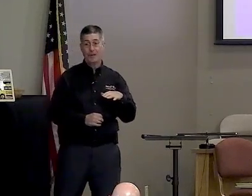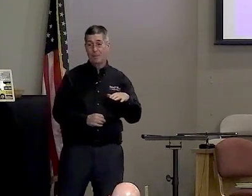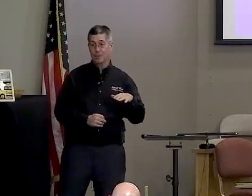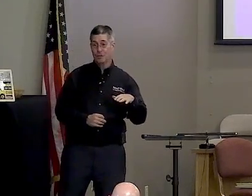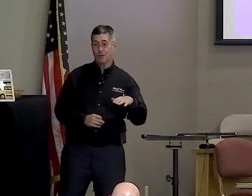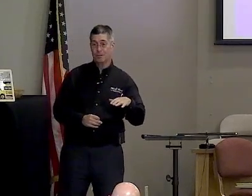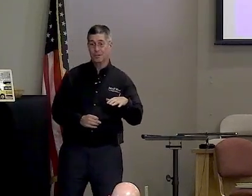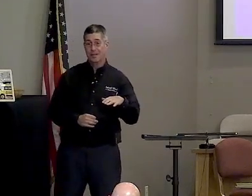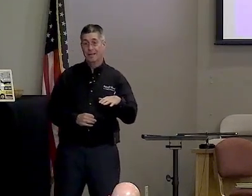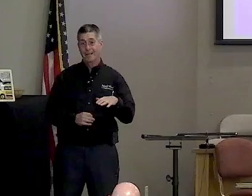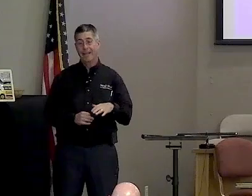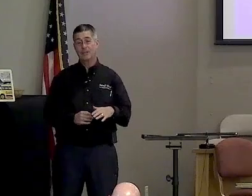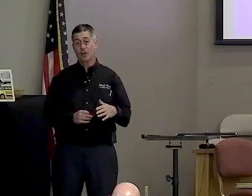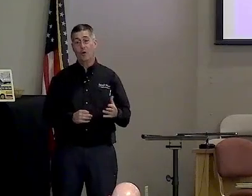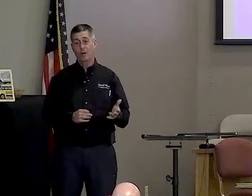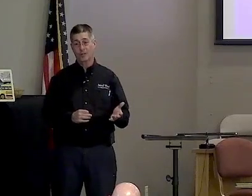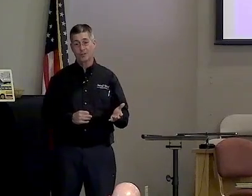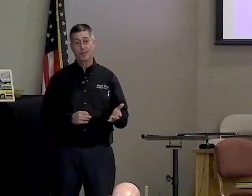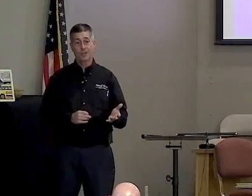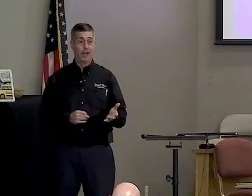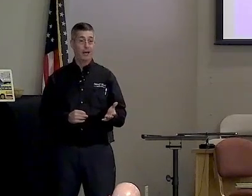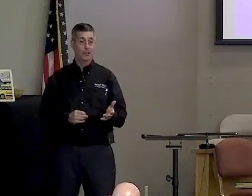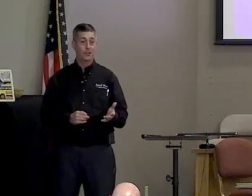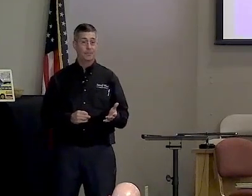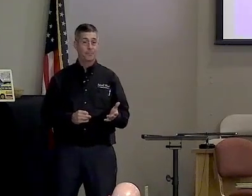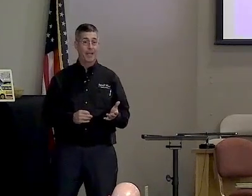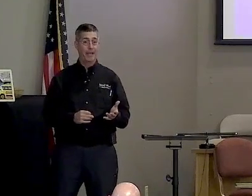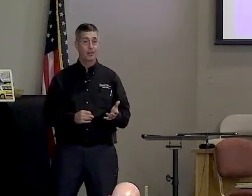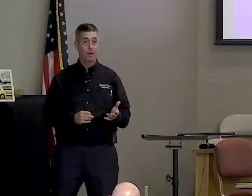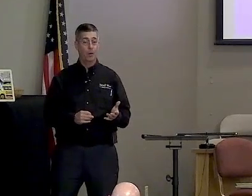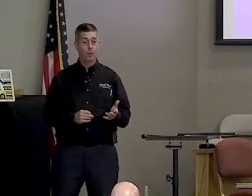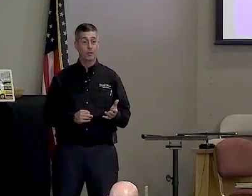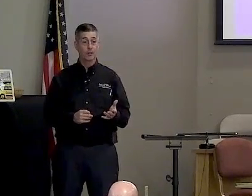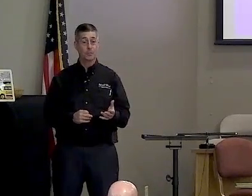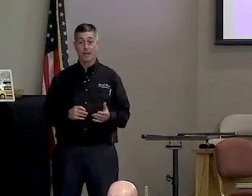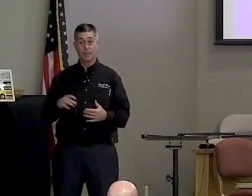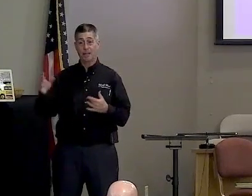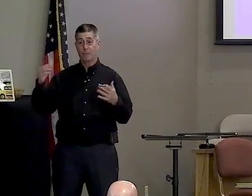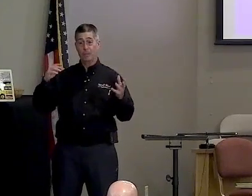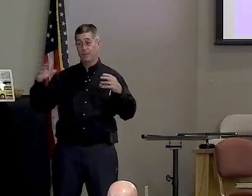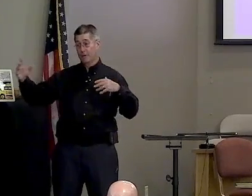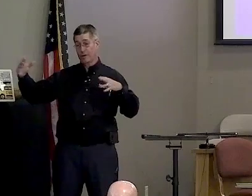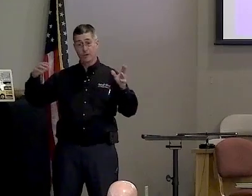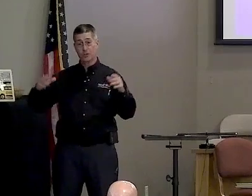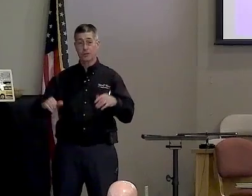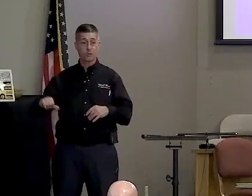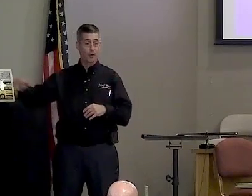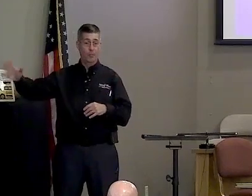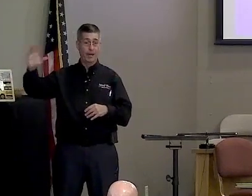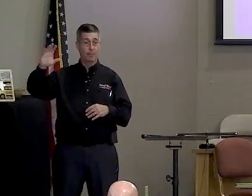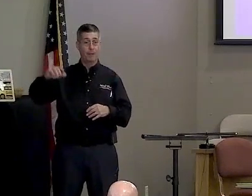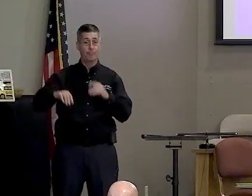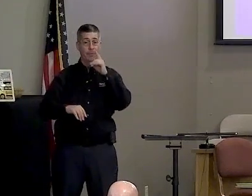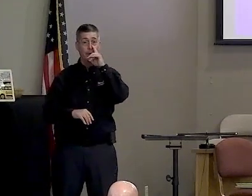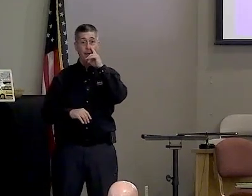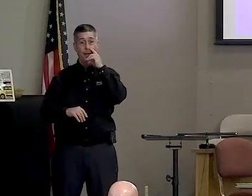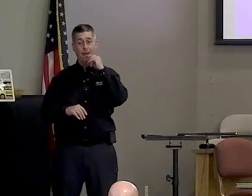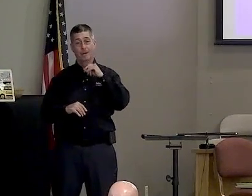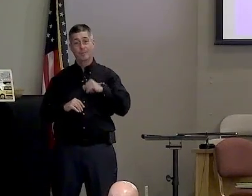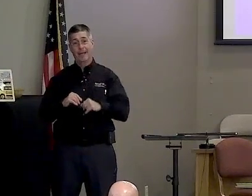people to church. That's always a challenge. And what we'll do is pick up deaf people. If they're close to us, we'll go pick them up. Diane